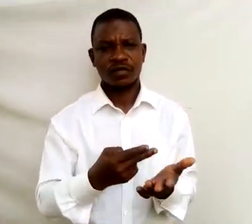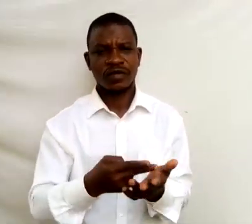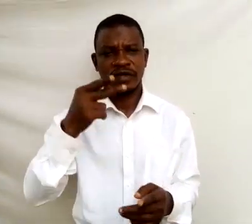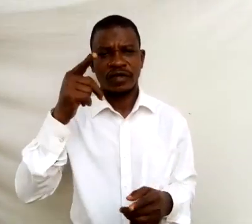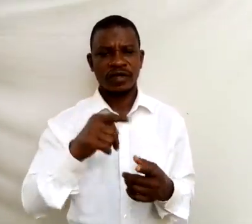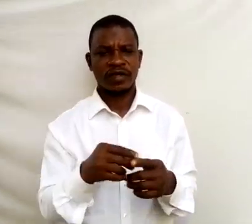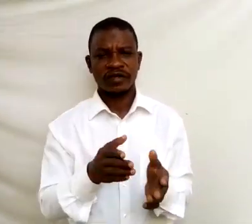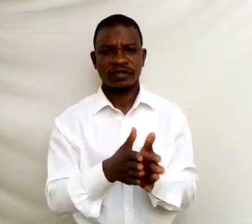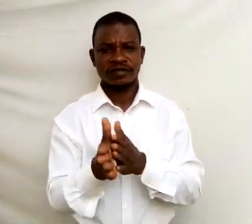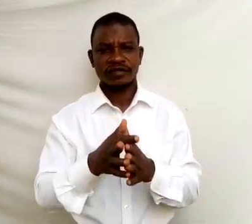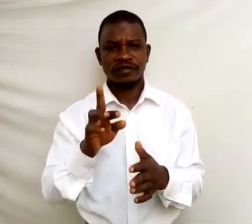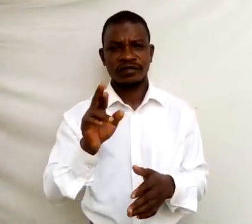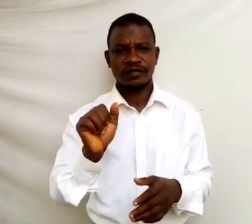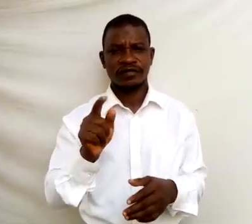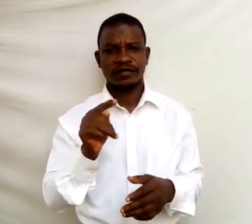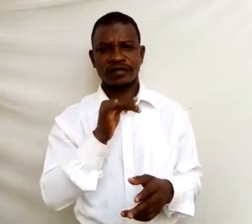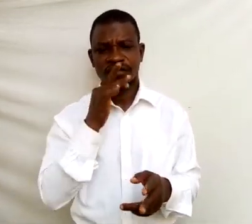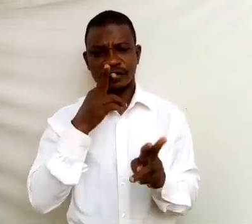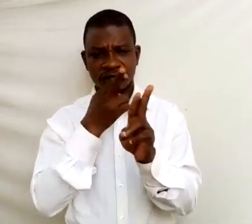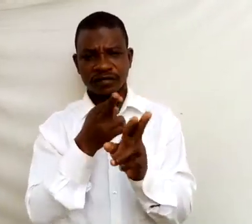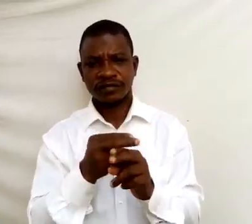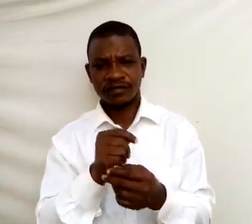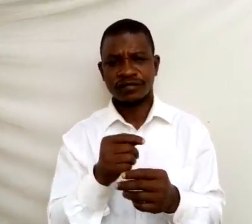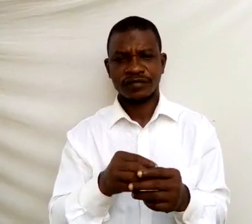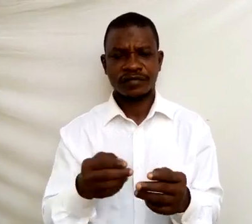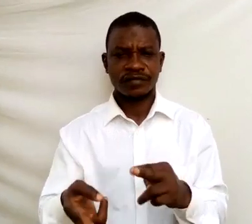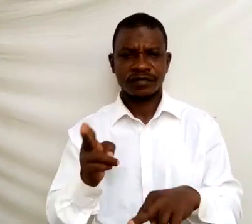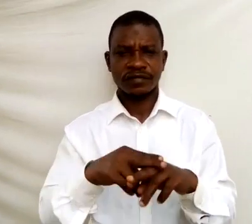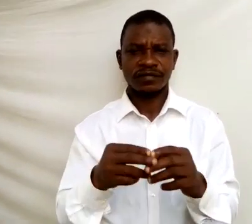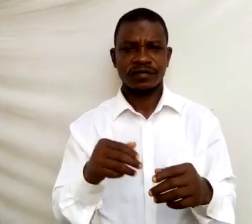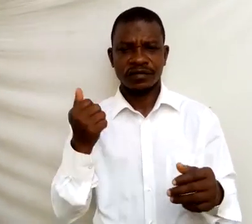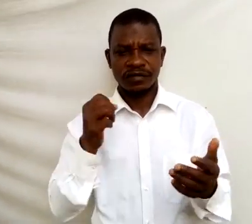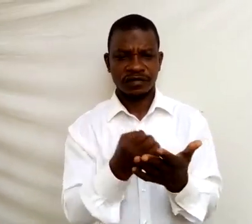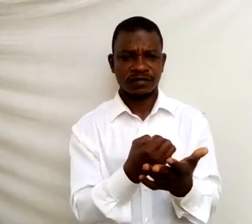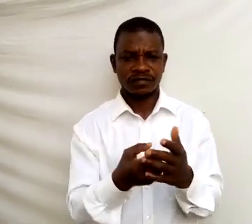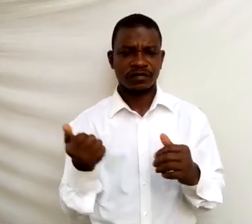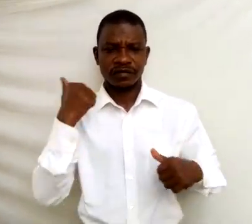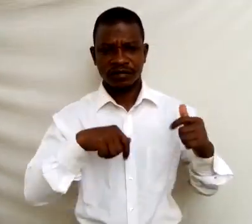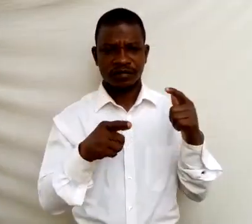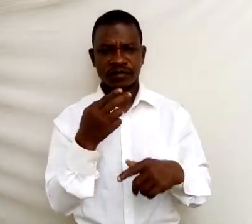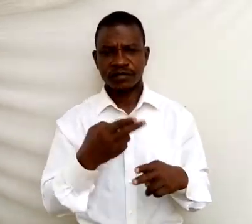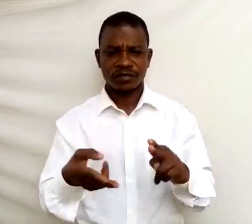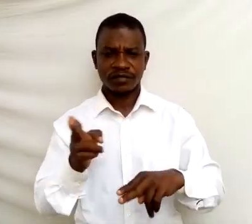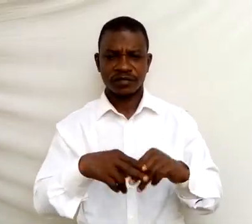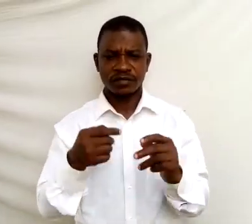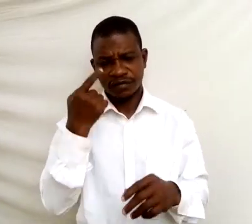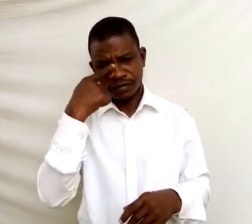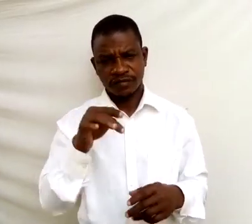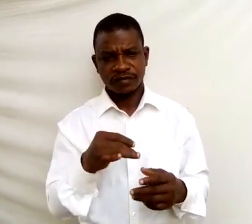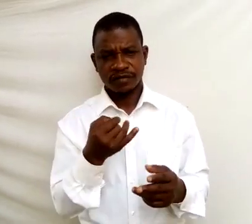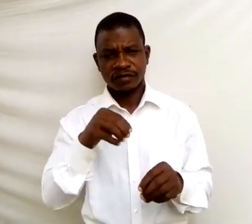rate. As a result of increased economic activities, there is increase in demand